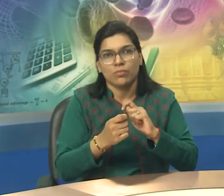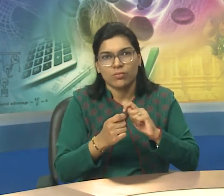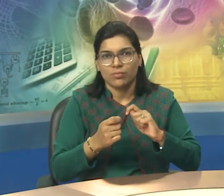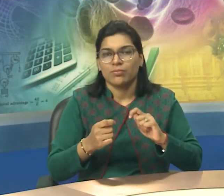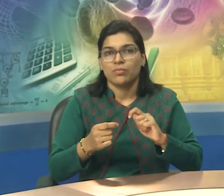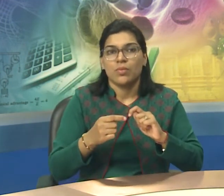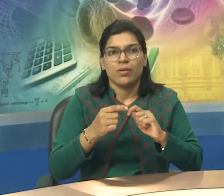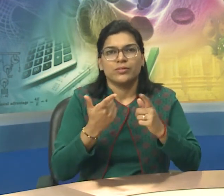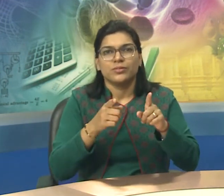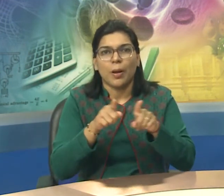organizations.